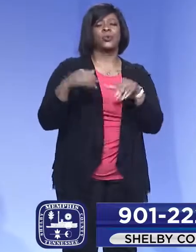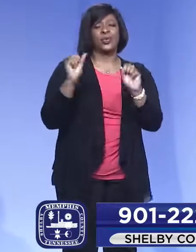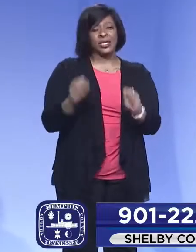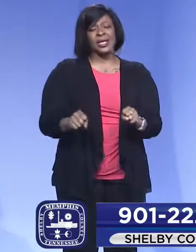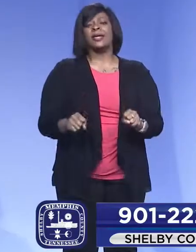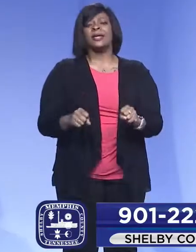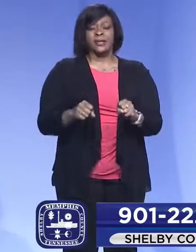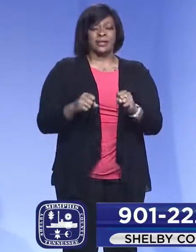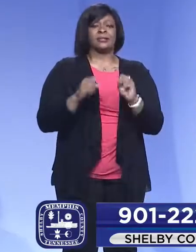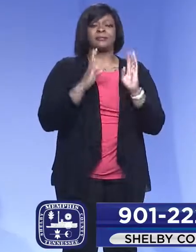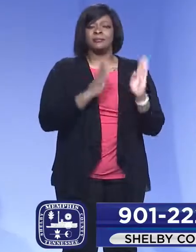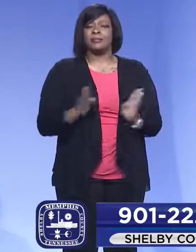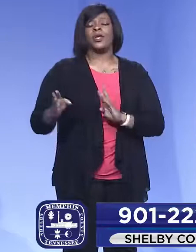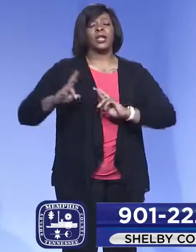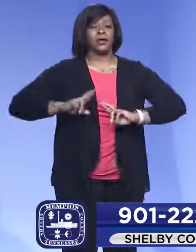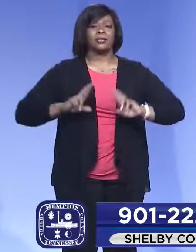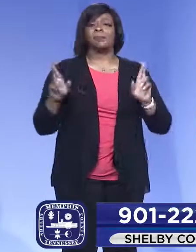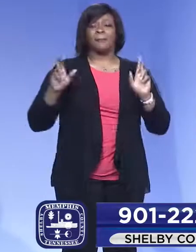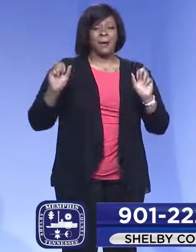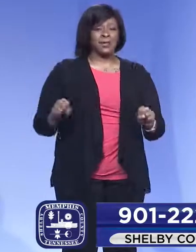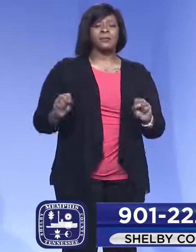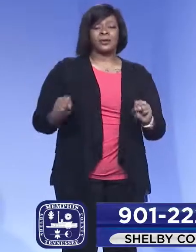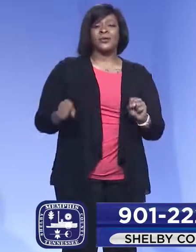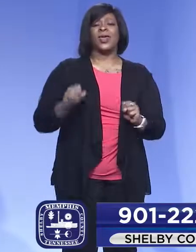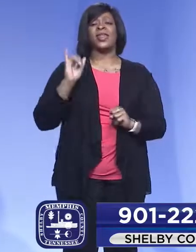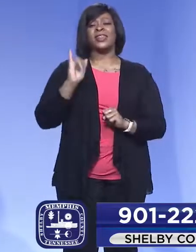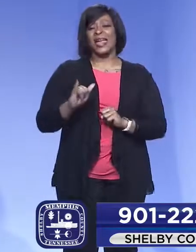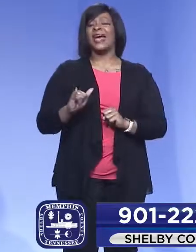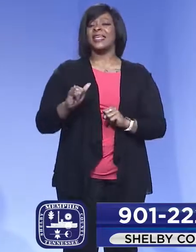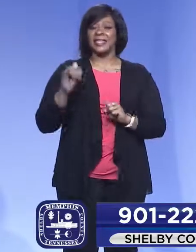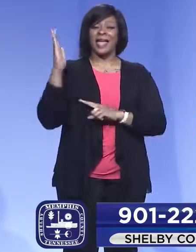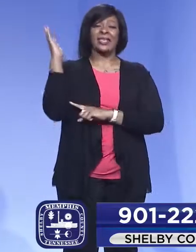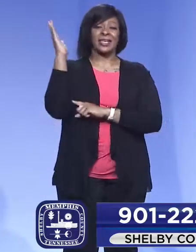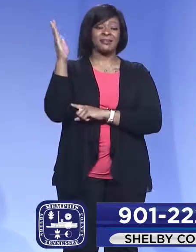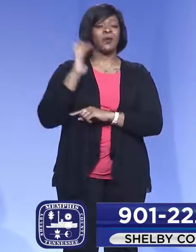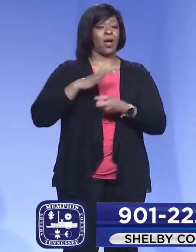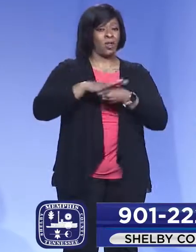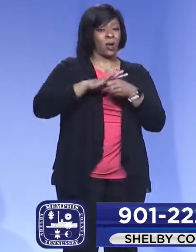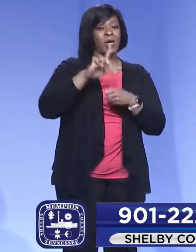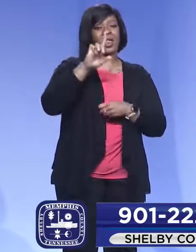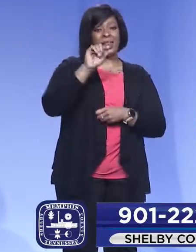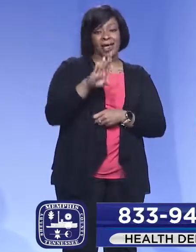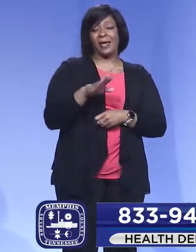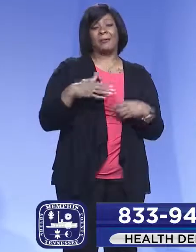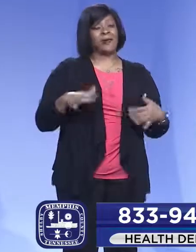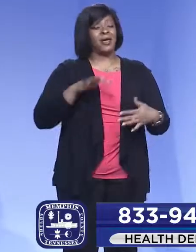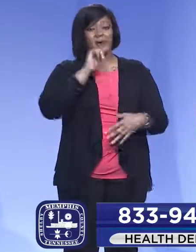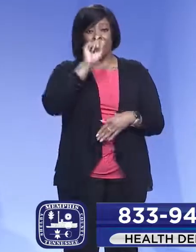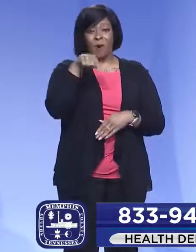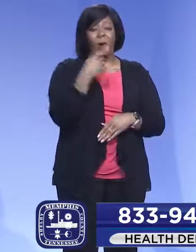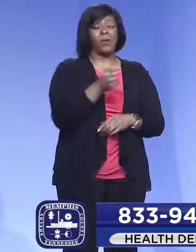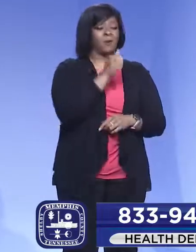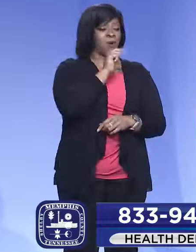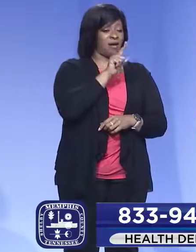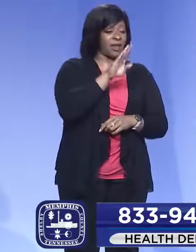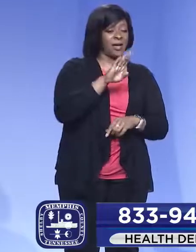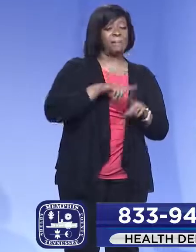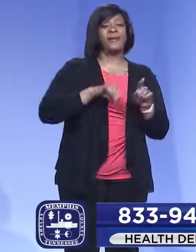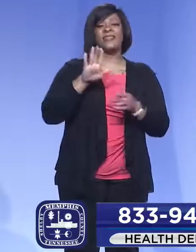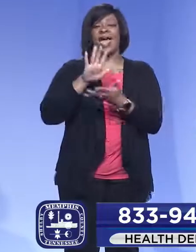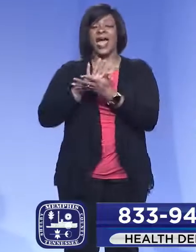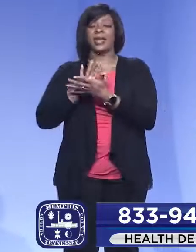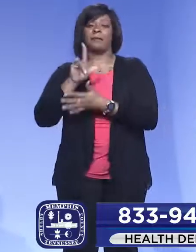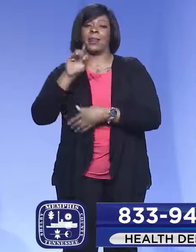be as tailored as possible. And again, that's a testament to our local labs, not just the private labs, but the